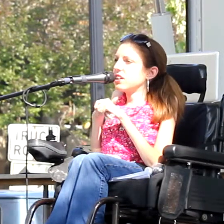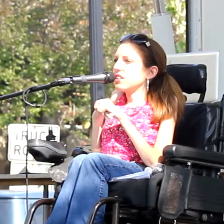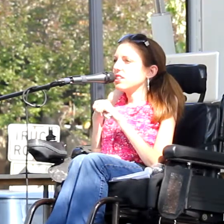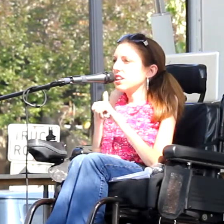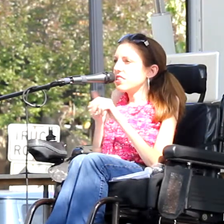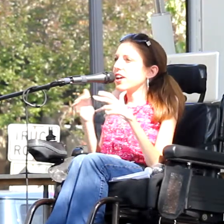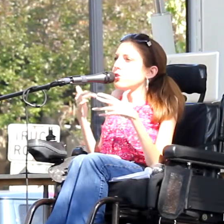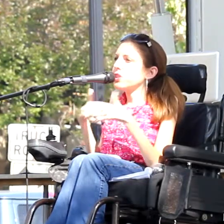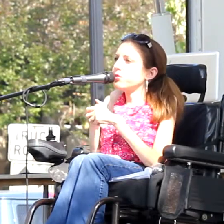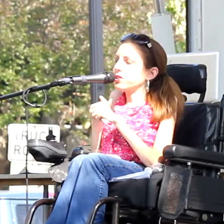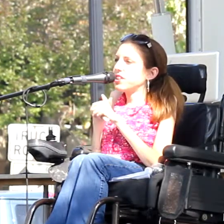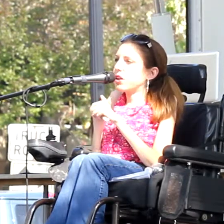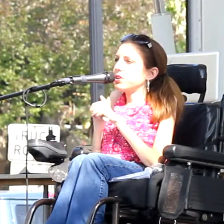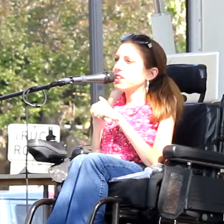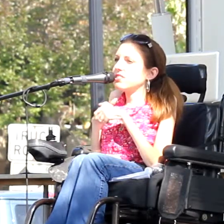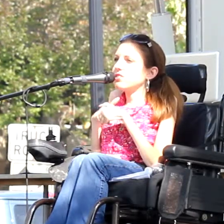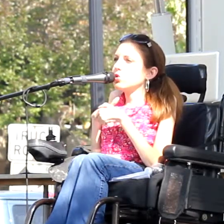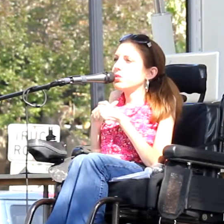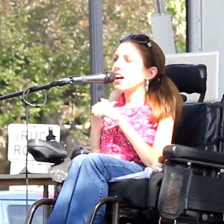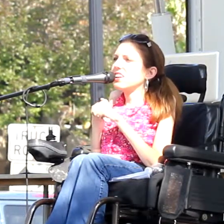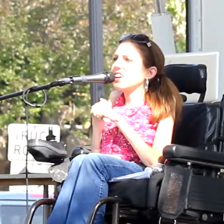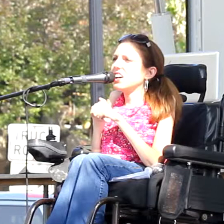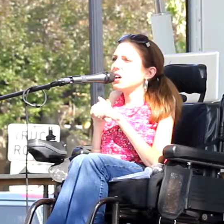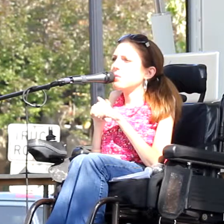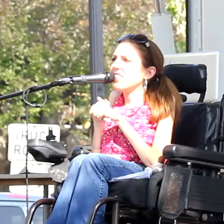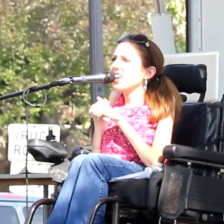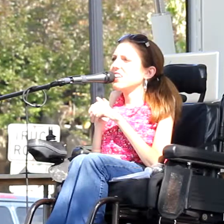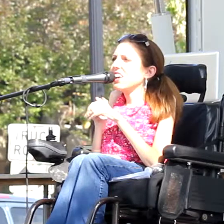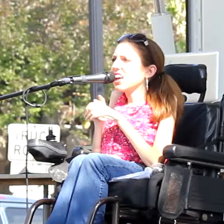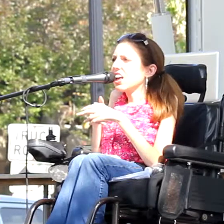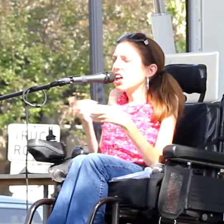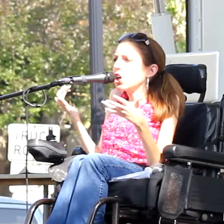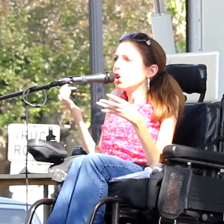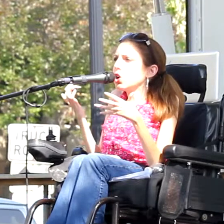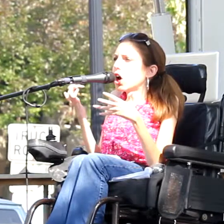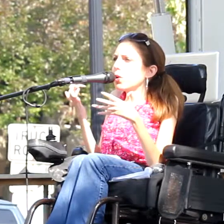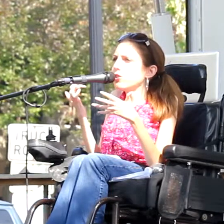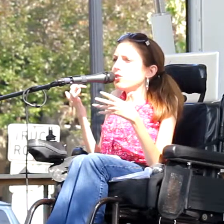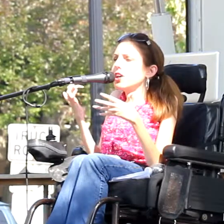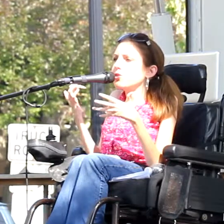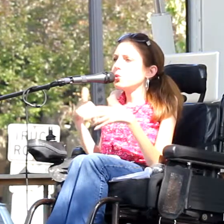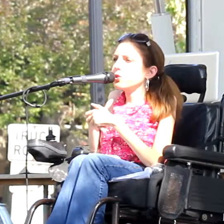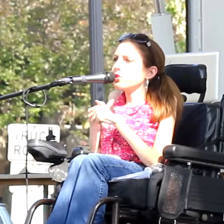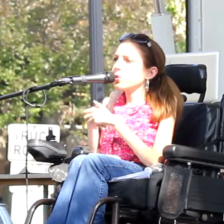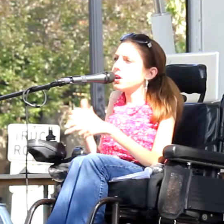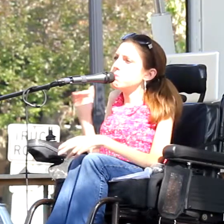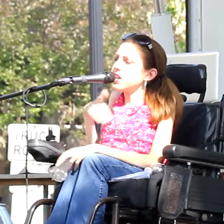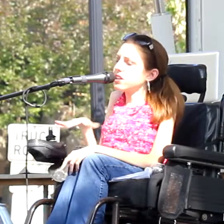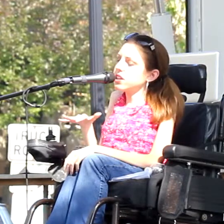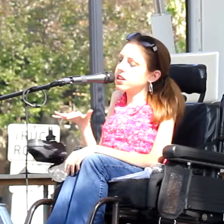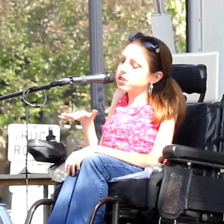the IQ level is not really super high. And then I went to state school,